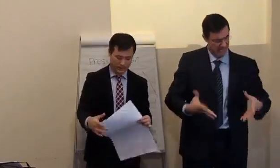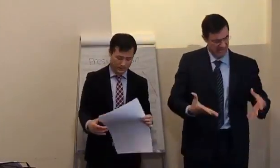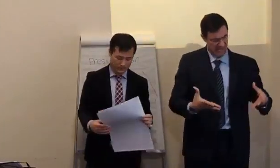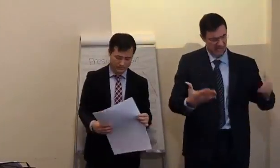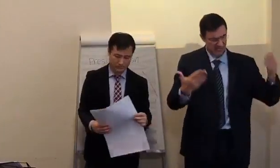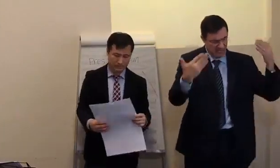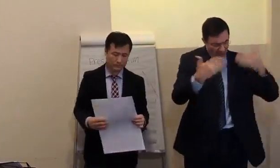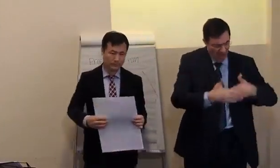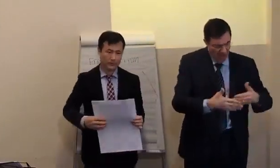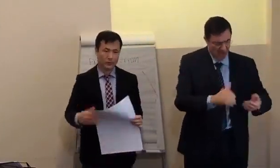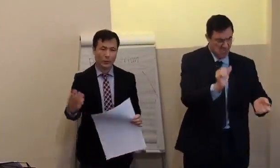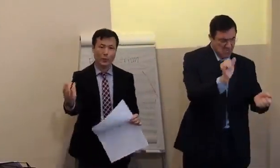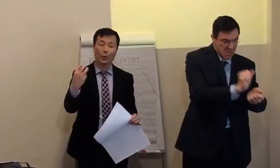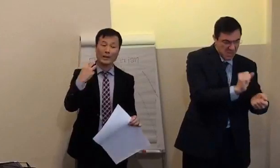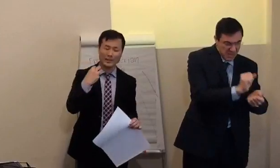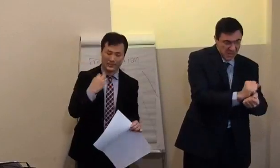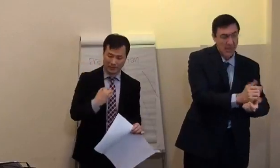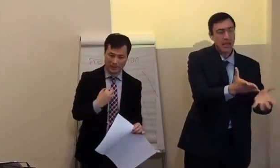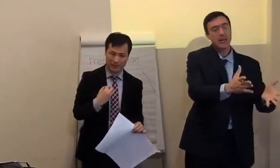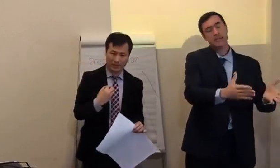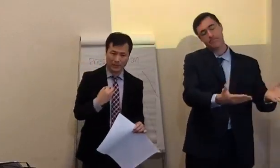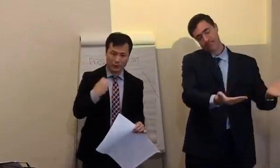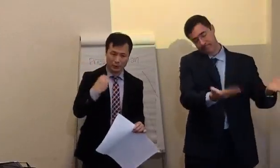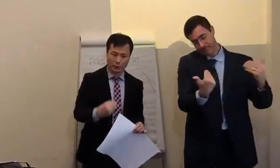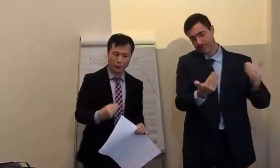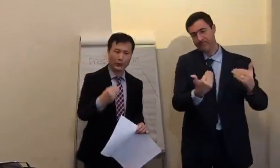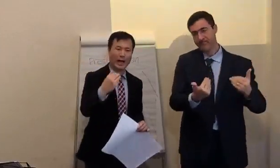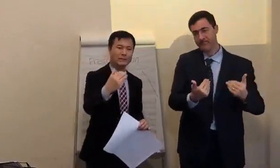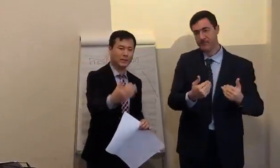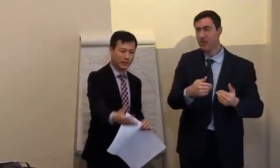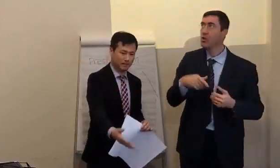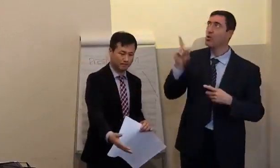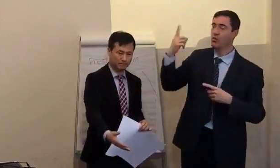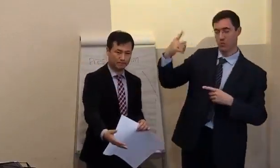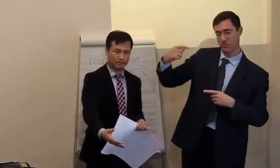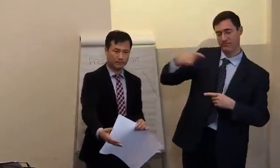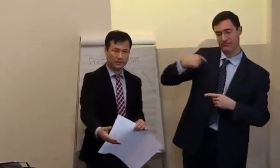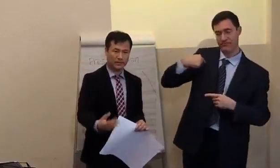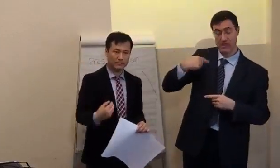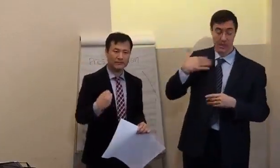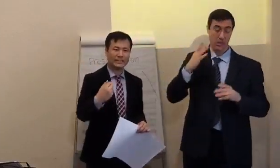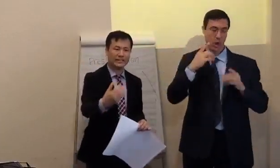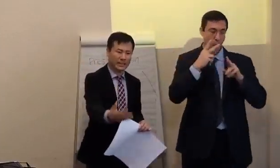prison. Lord wants me to look after them, visit them,